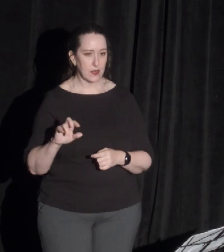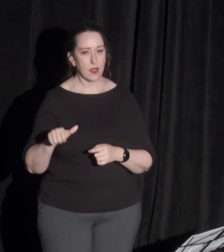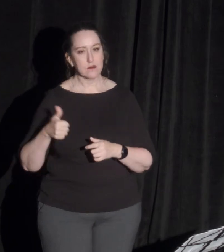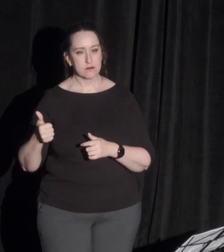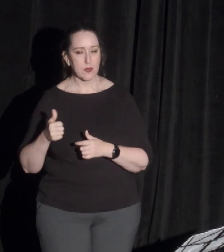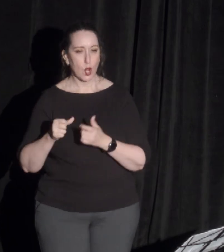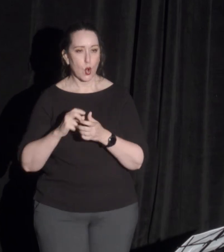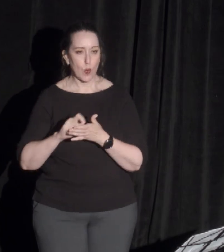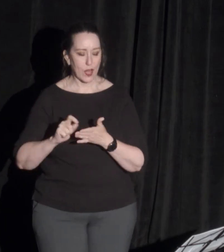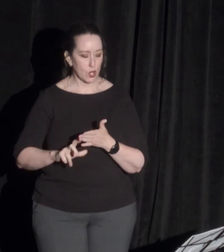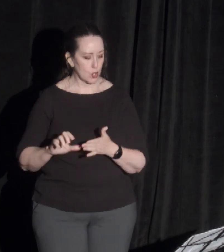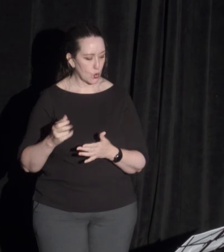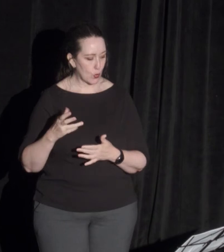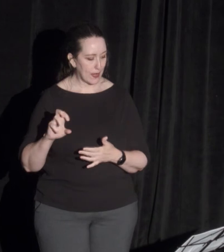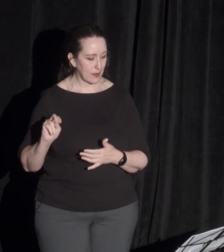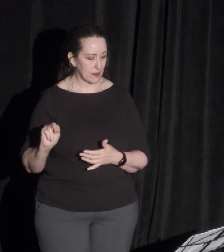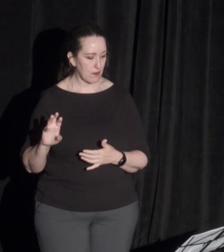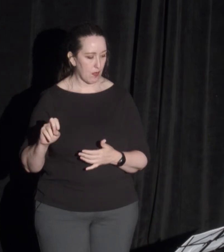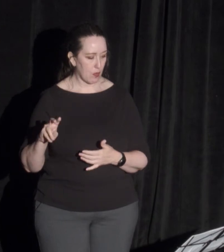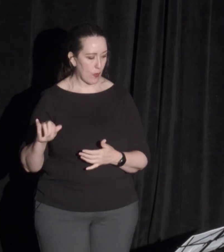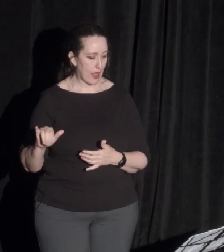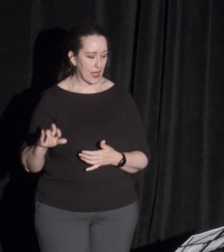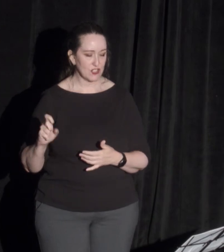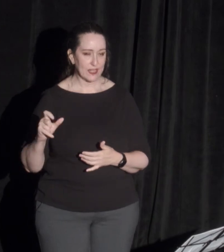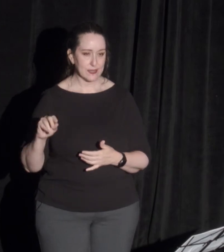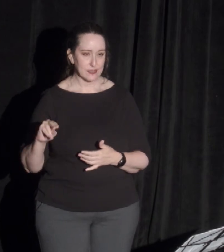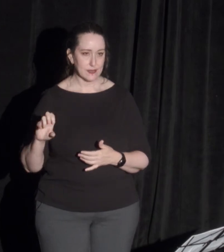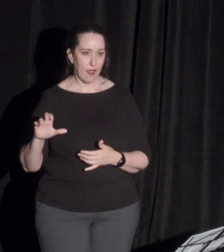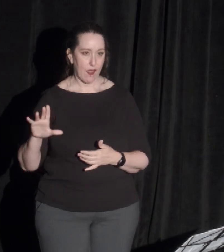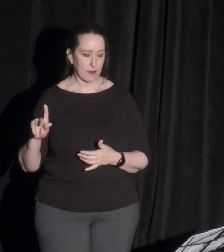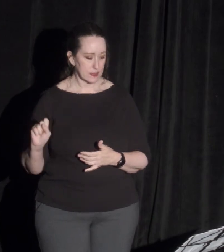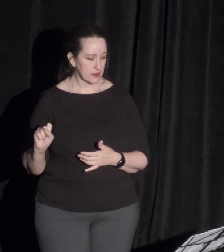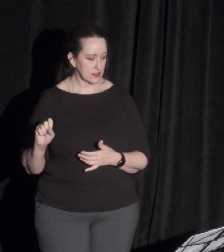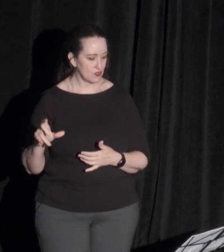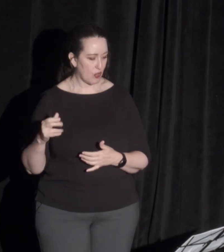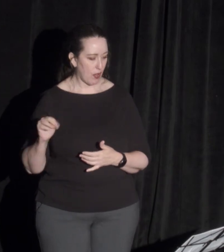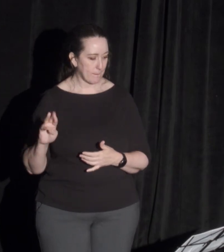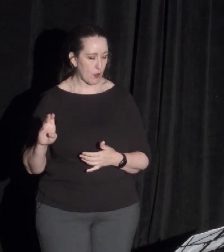Gwyn Conaway, Jason Sachs, and John Boston.